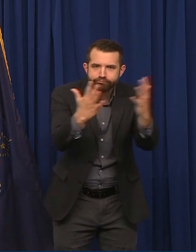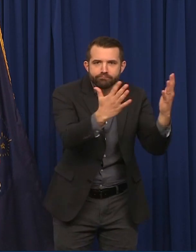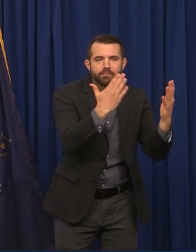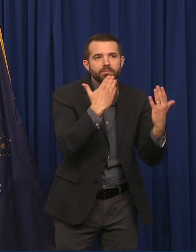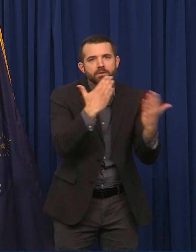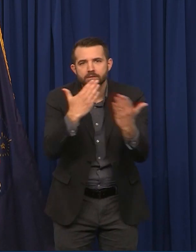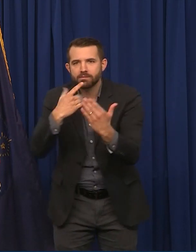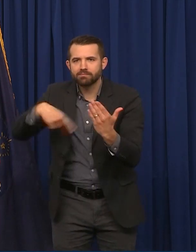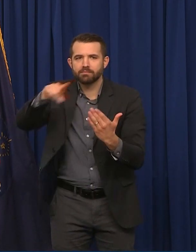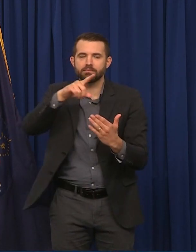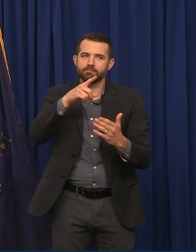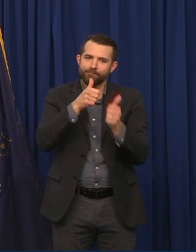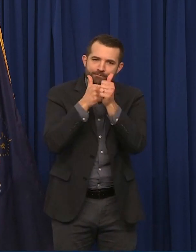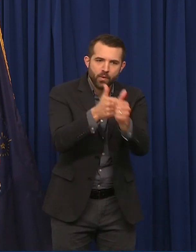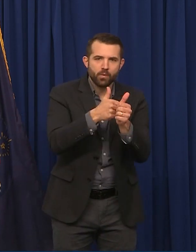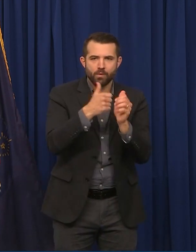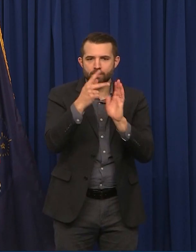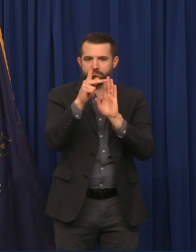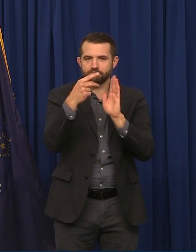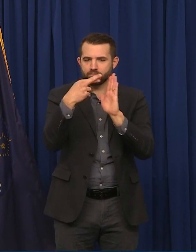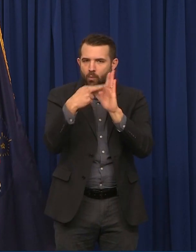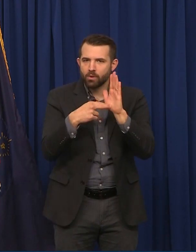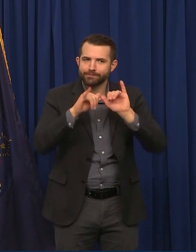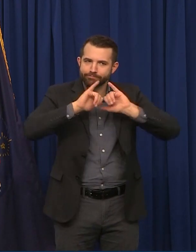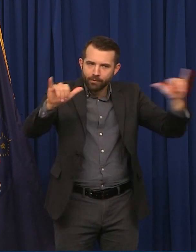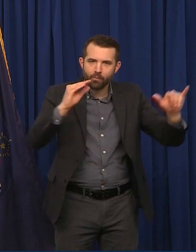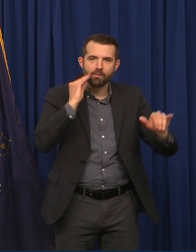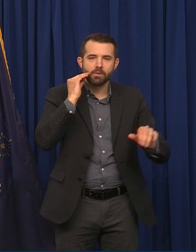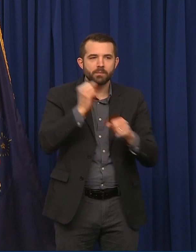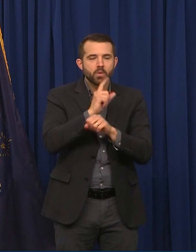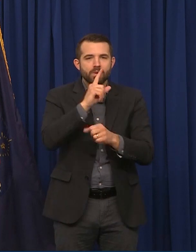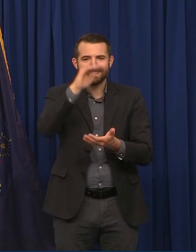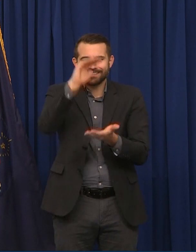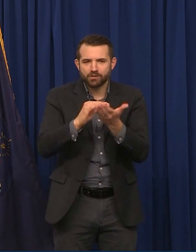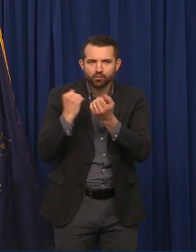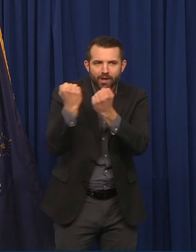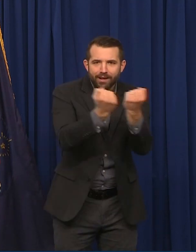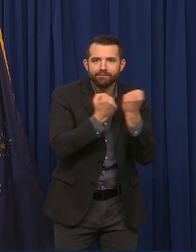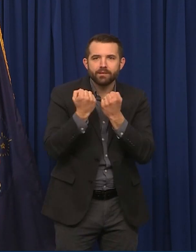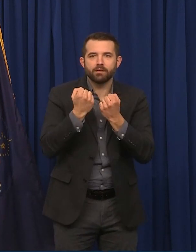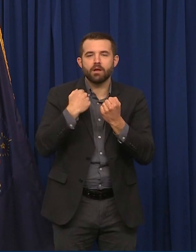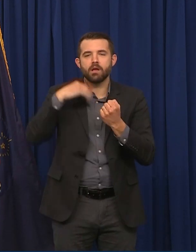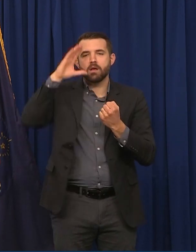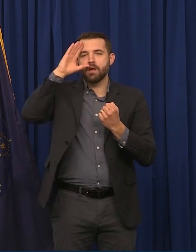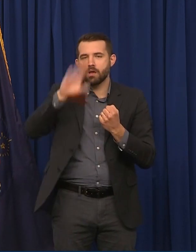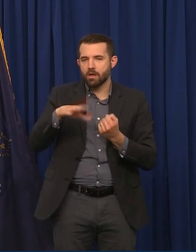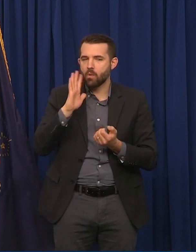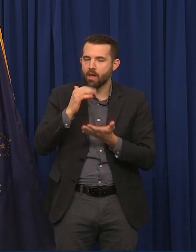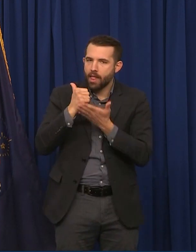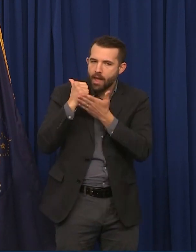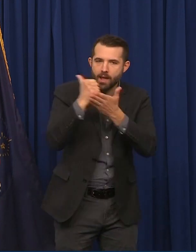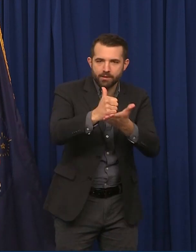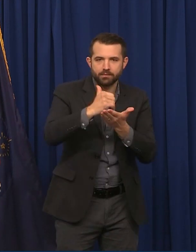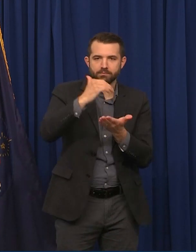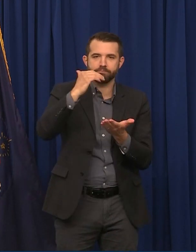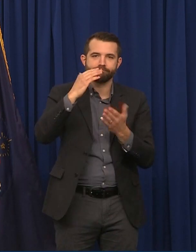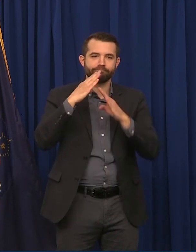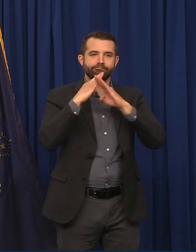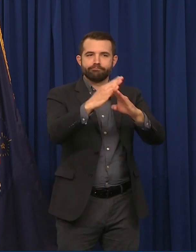and staying indoors, reducing that congestion that we know can transmit the virus.